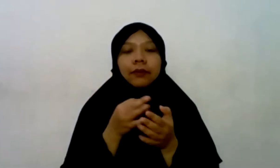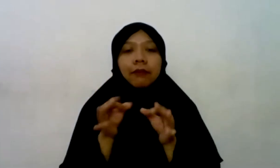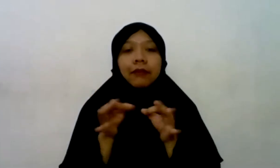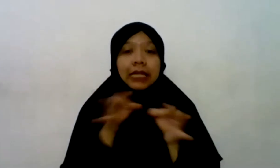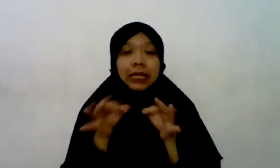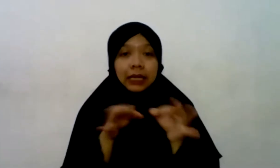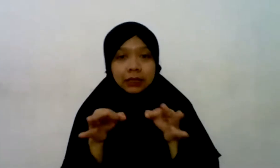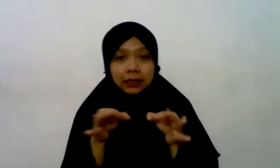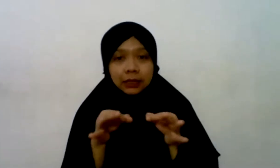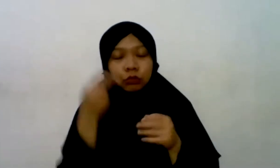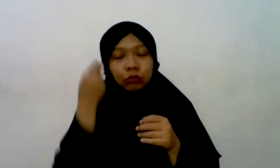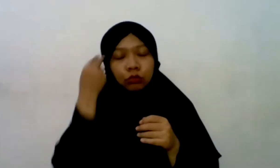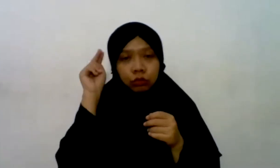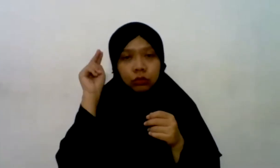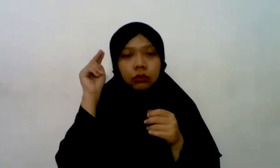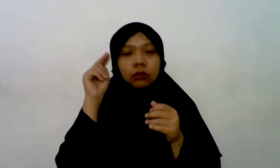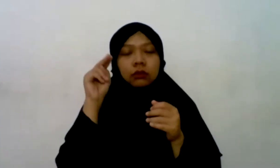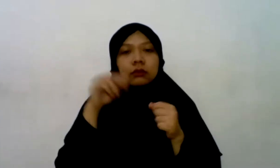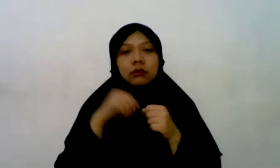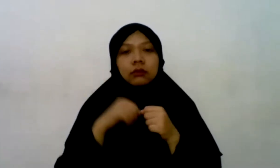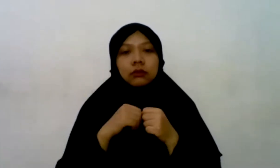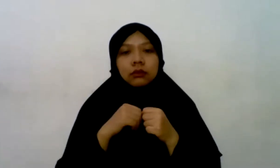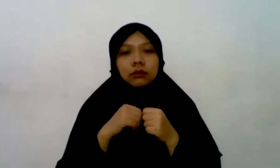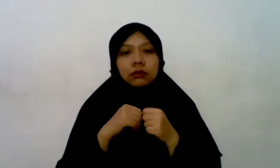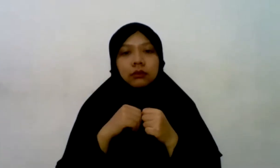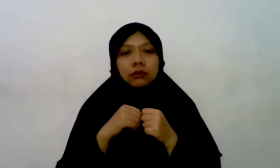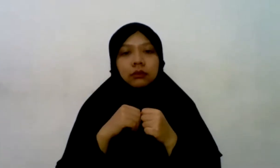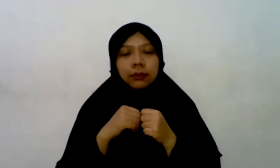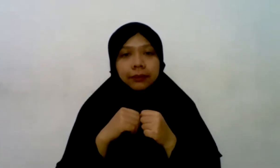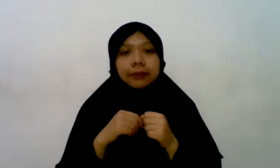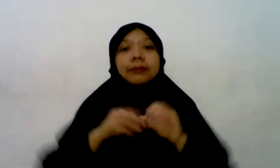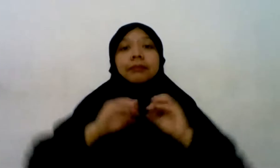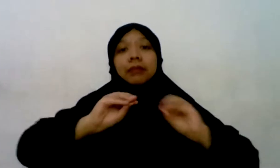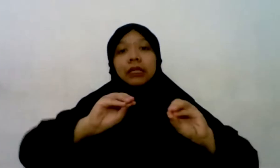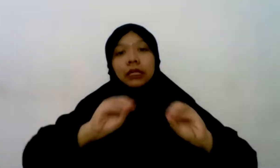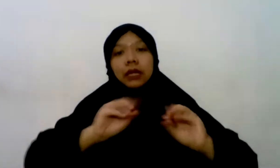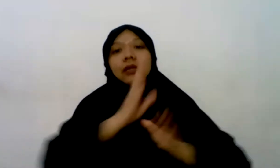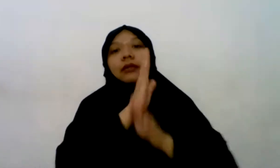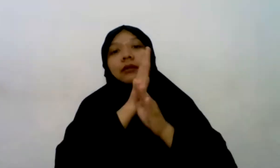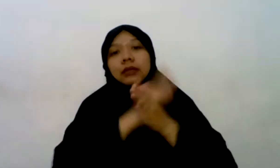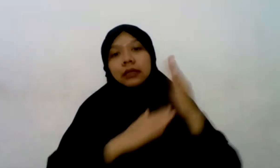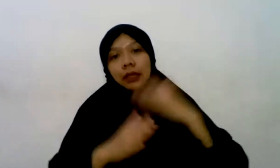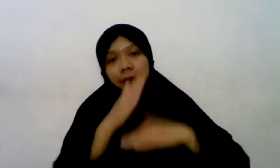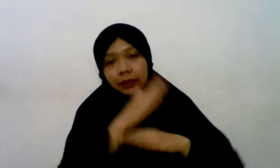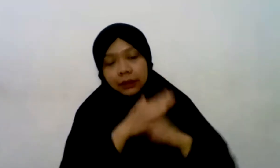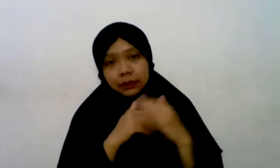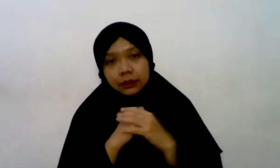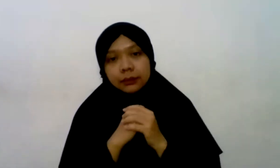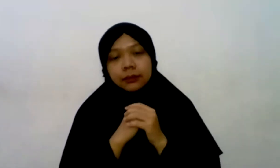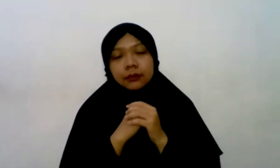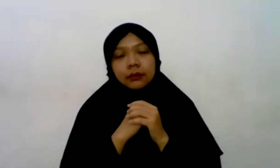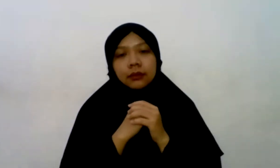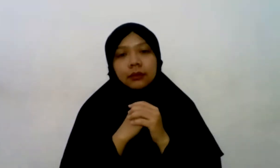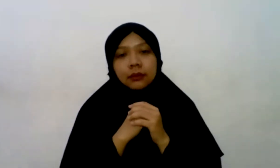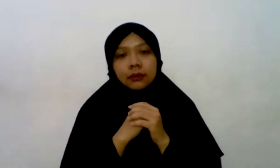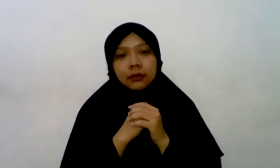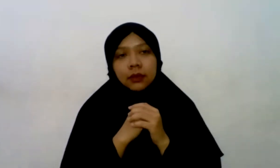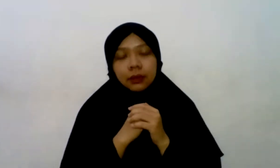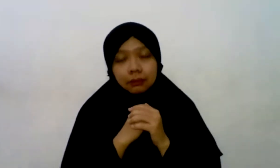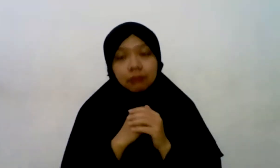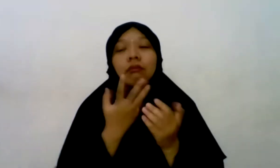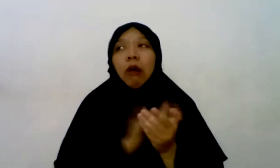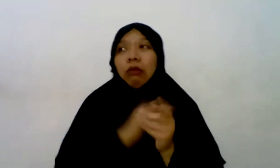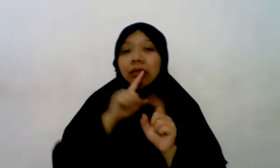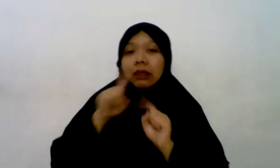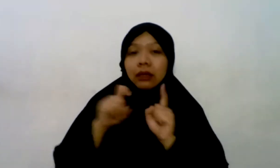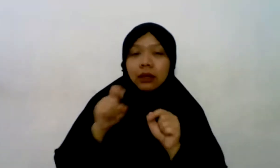reasonable education for disabled people. I hope I've got that detail correct. My question